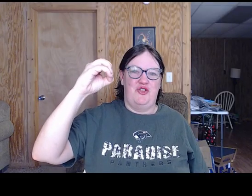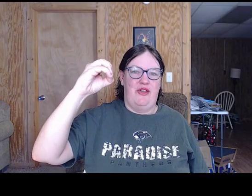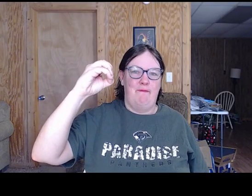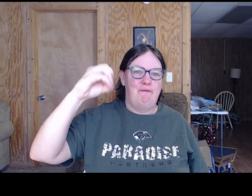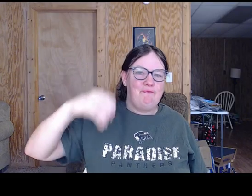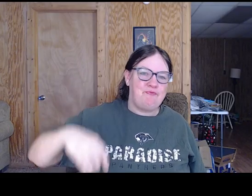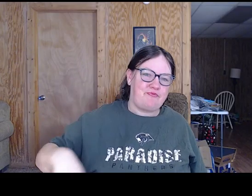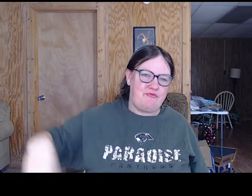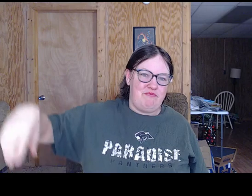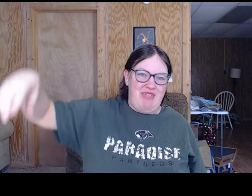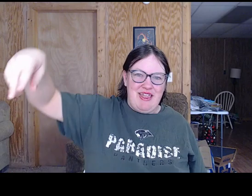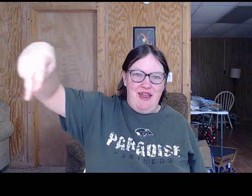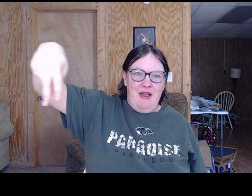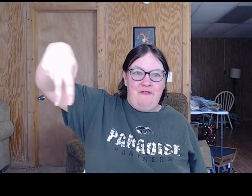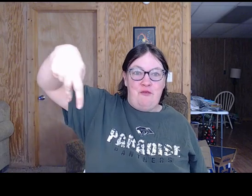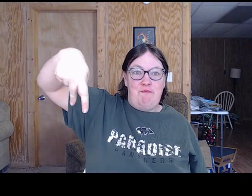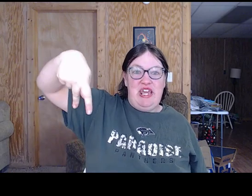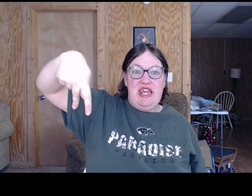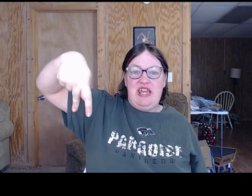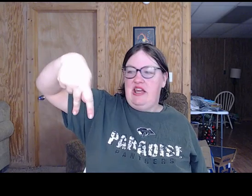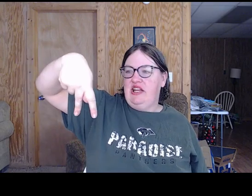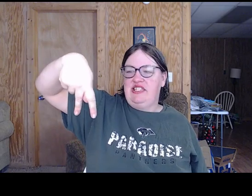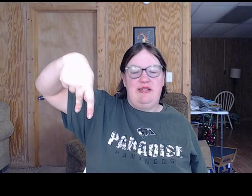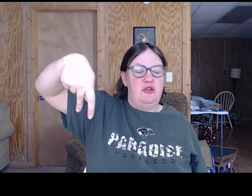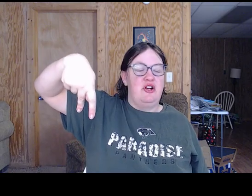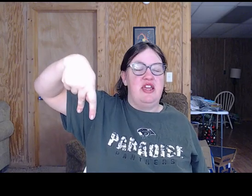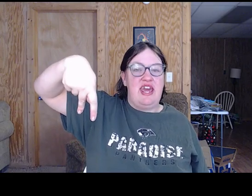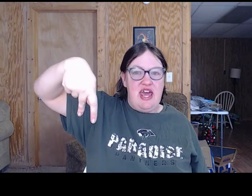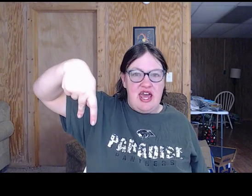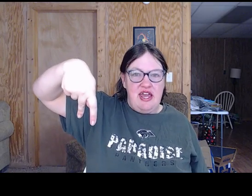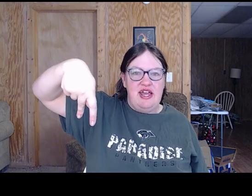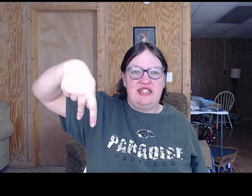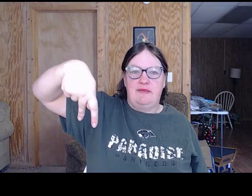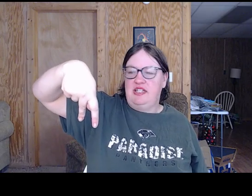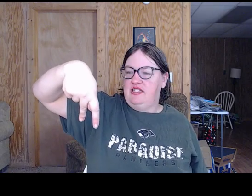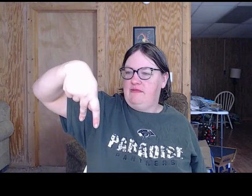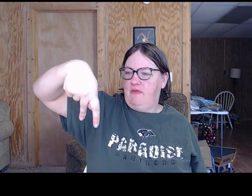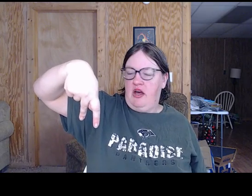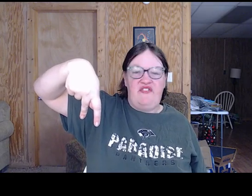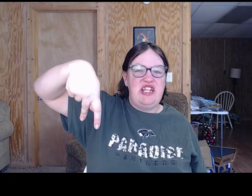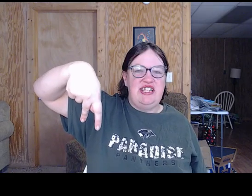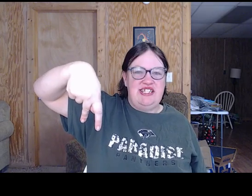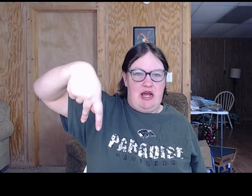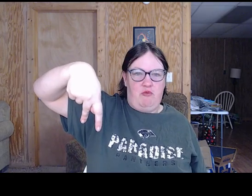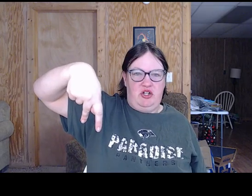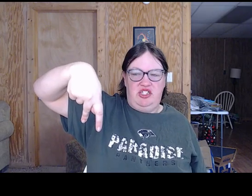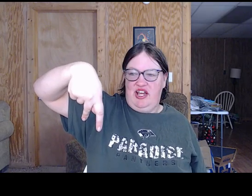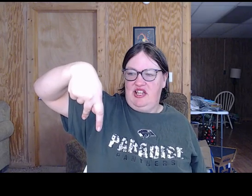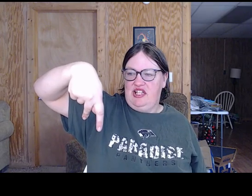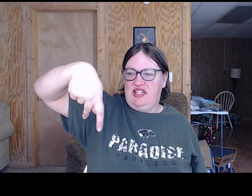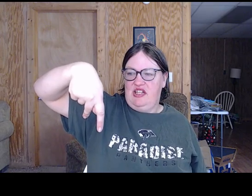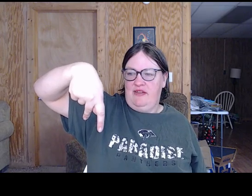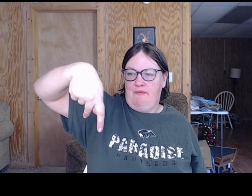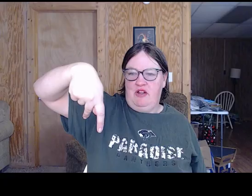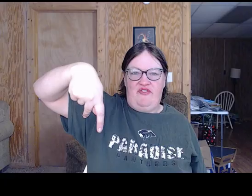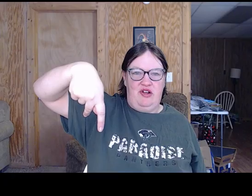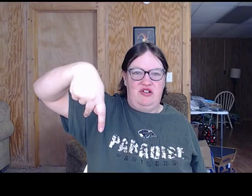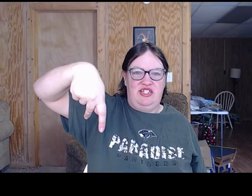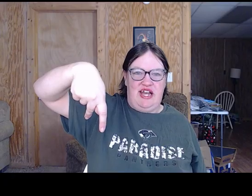thumb. For P, it's similar to K, except it's facing downwards like this, and the middle finger is actually